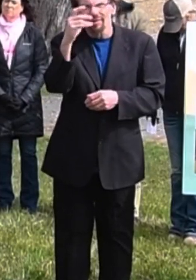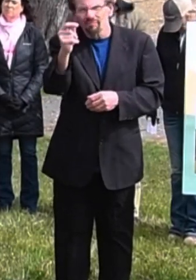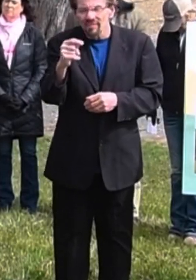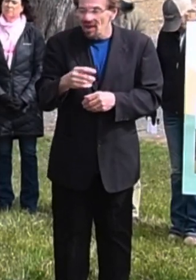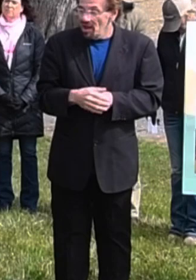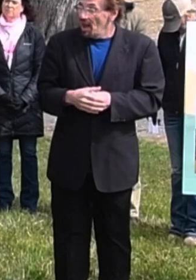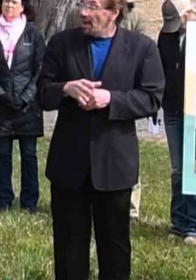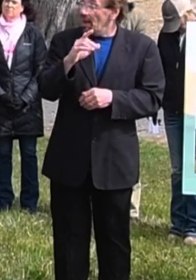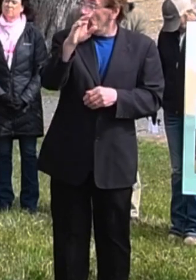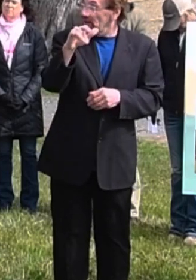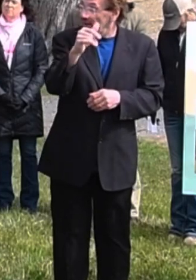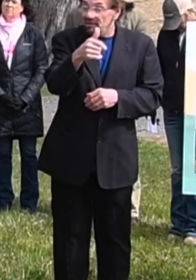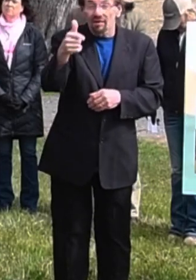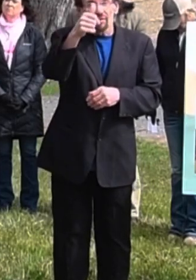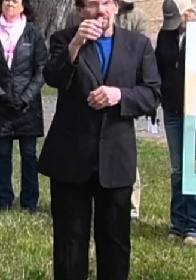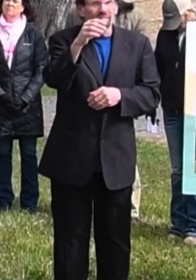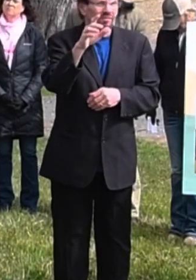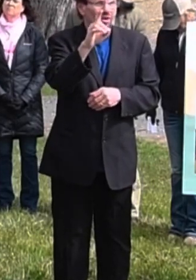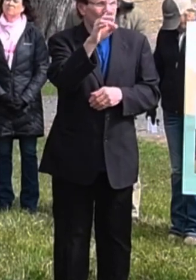new program with